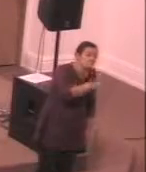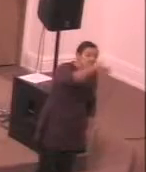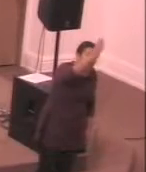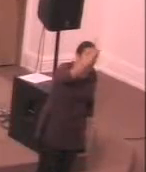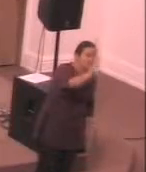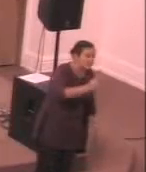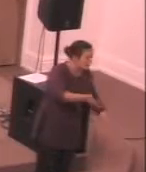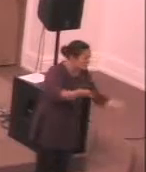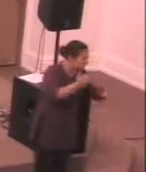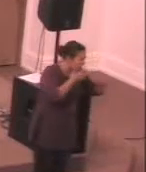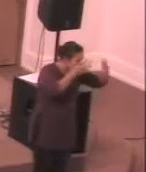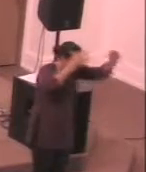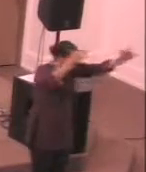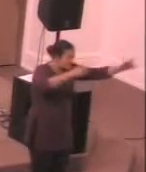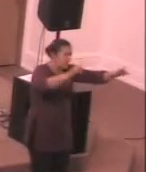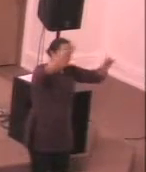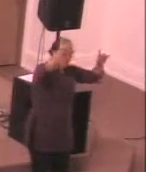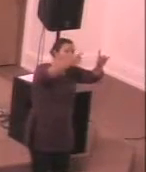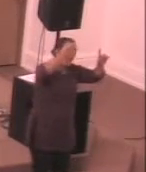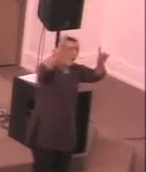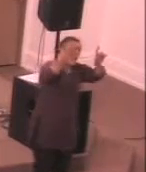Doubt it.